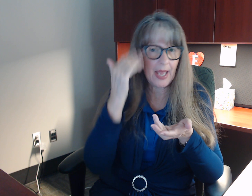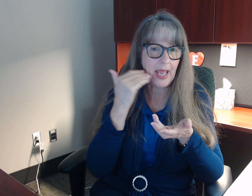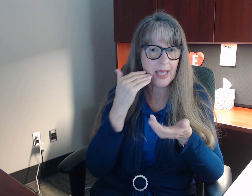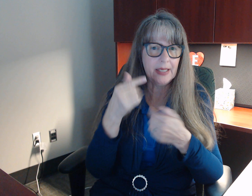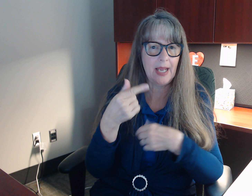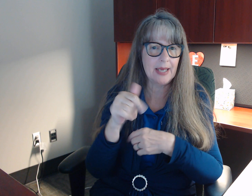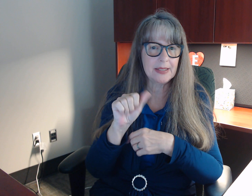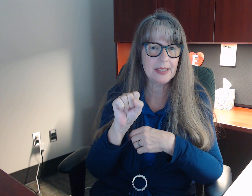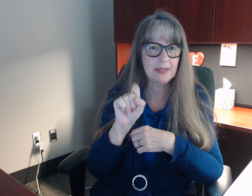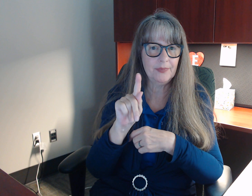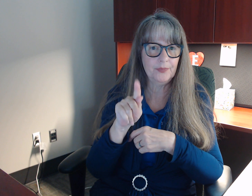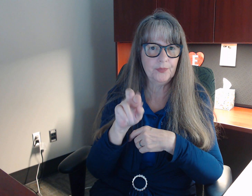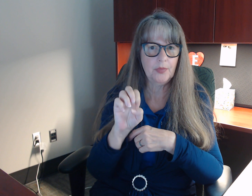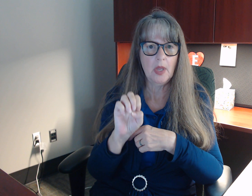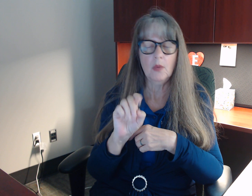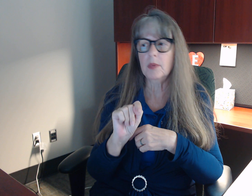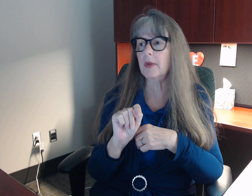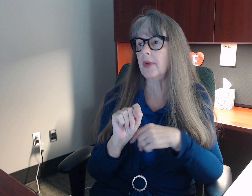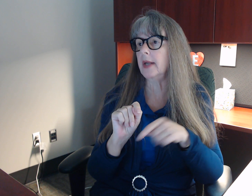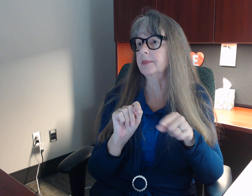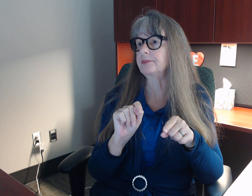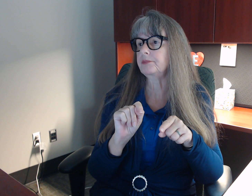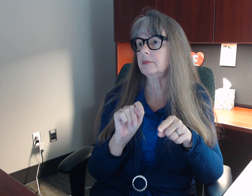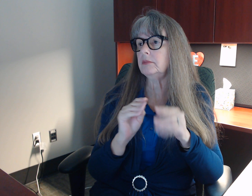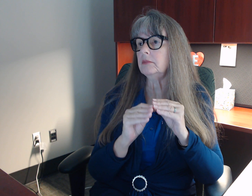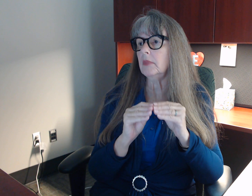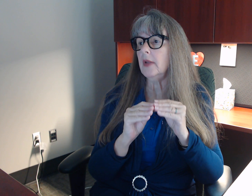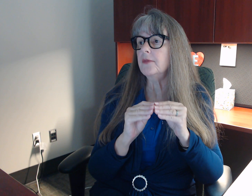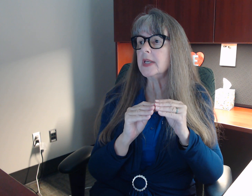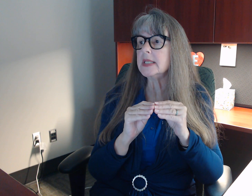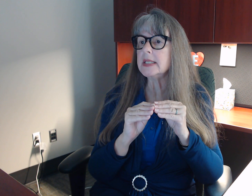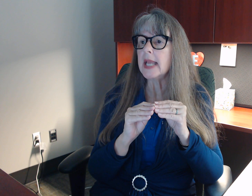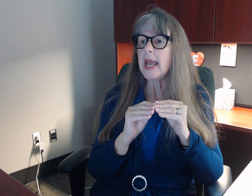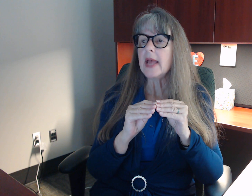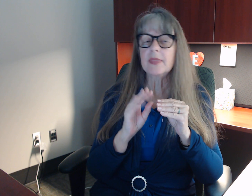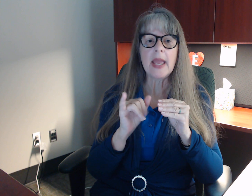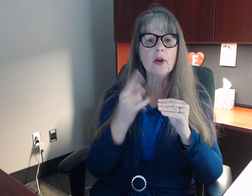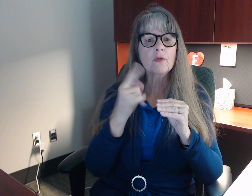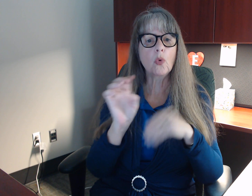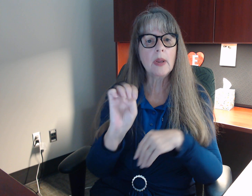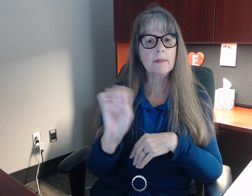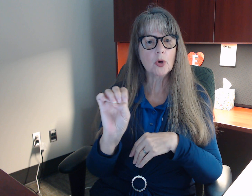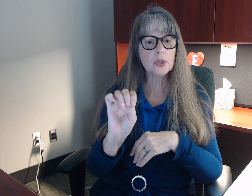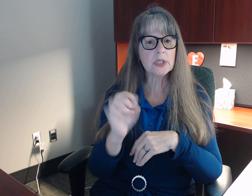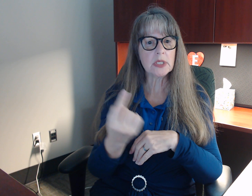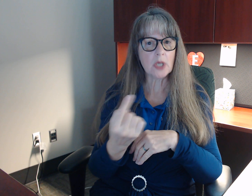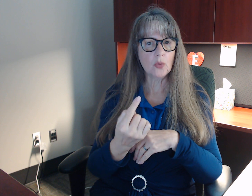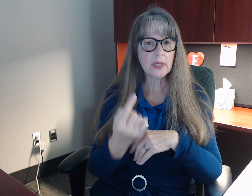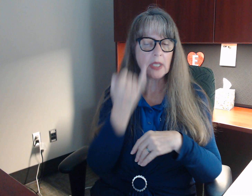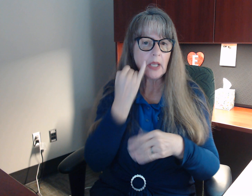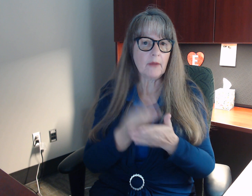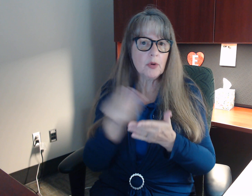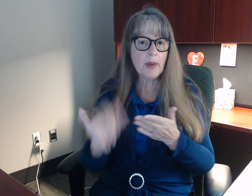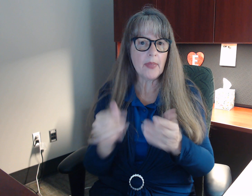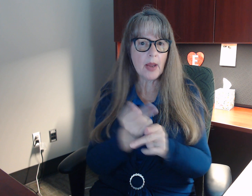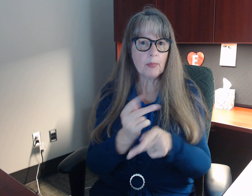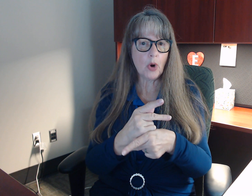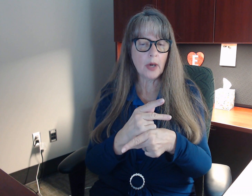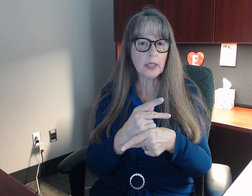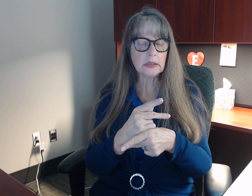head gasket would be fine. Fixes, they are for emergencies only. So like if you buy that product like